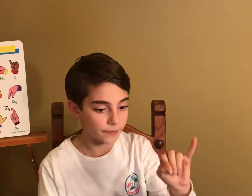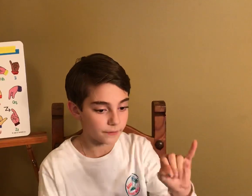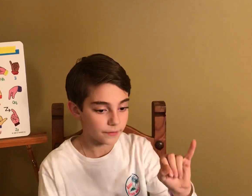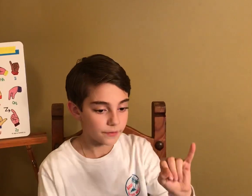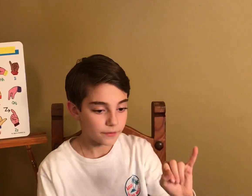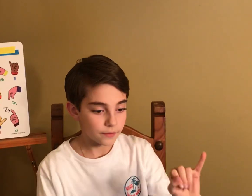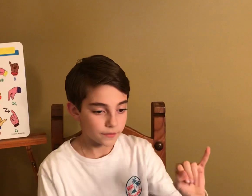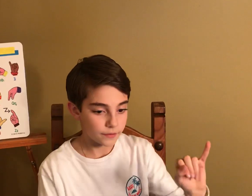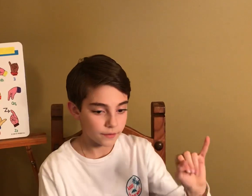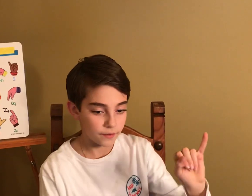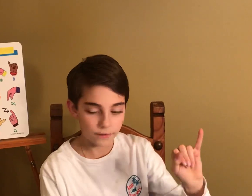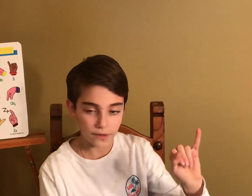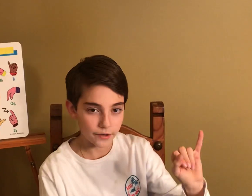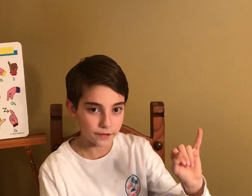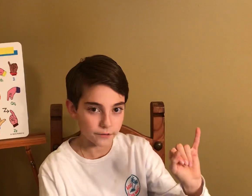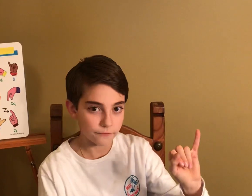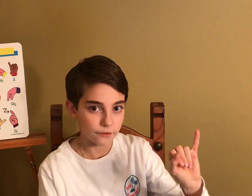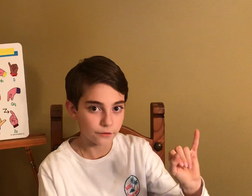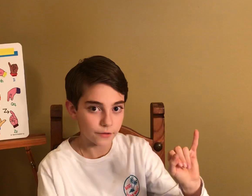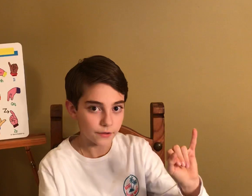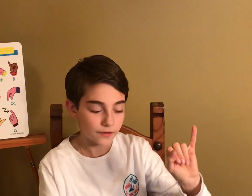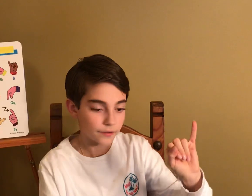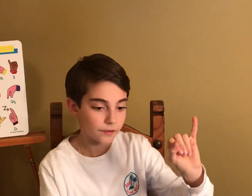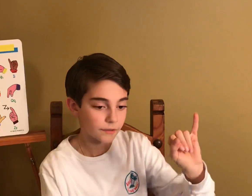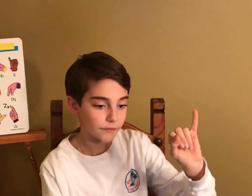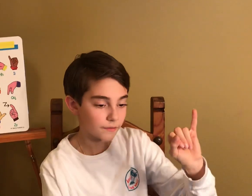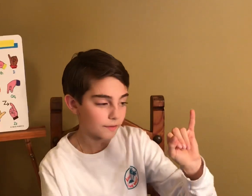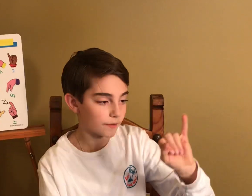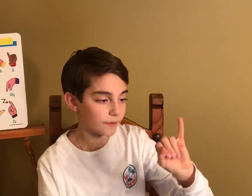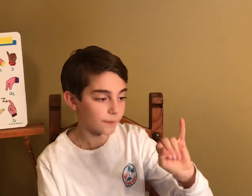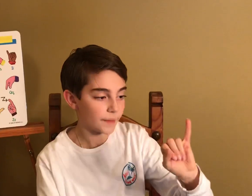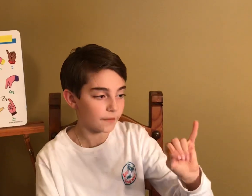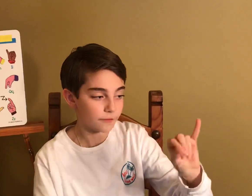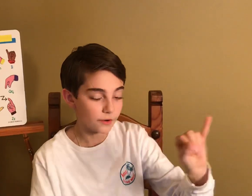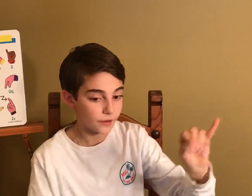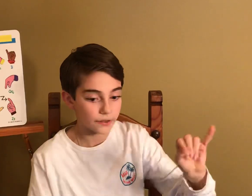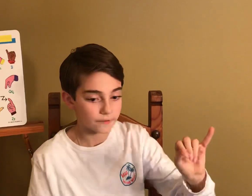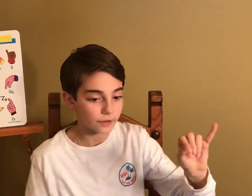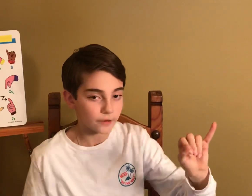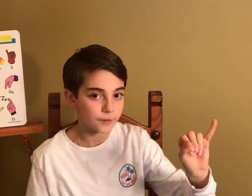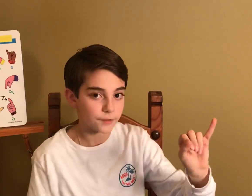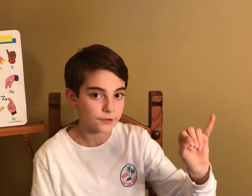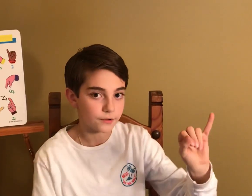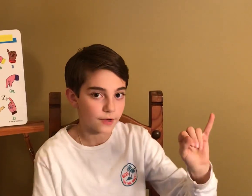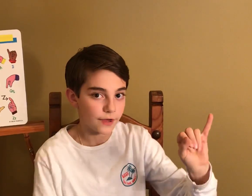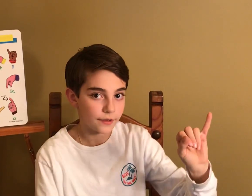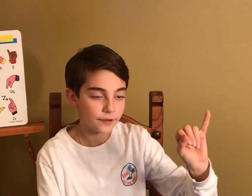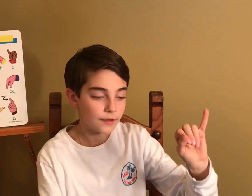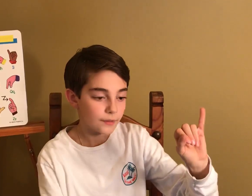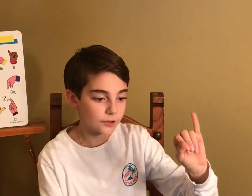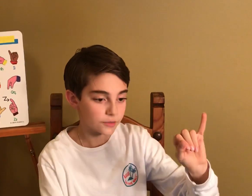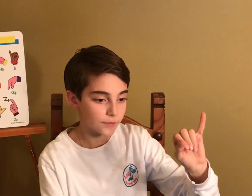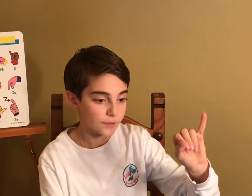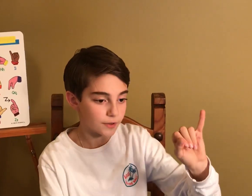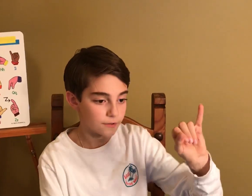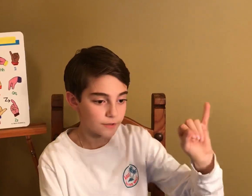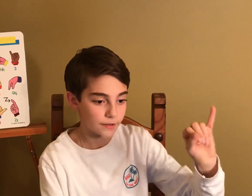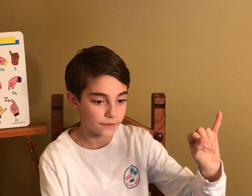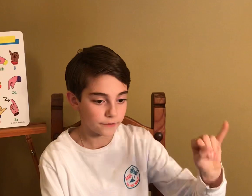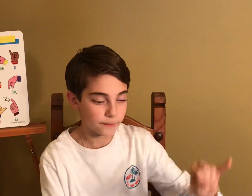Now, it's kind of confusing because it's very similar to an I. Just remember that you kind of spell